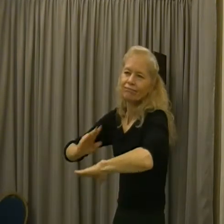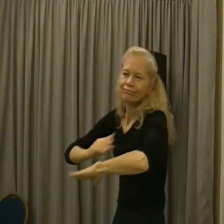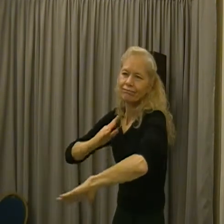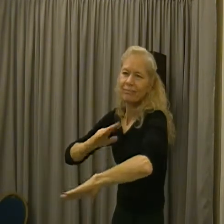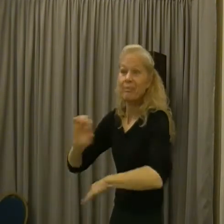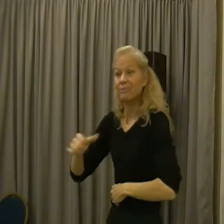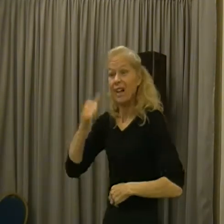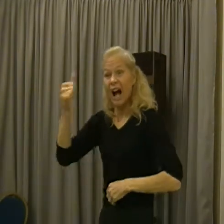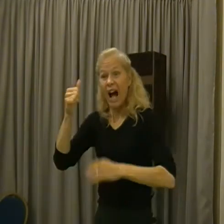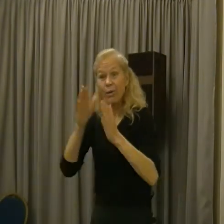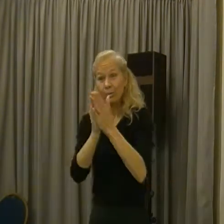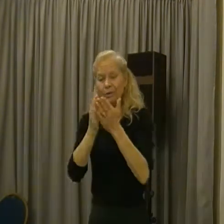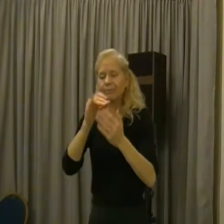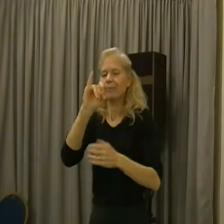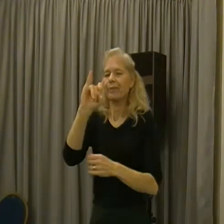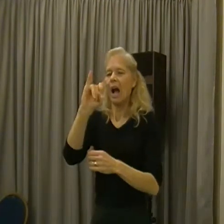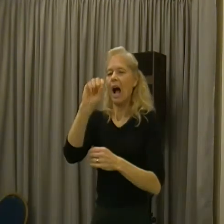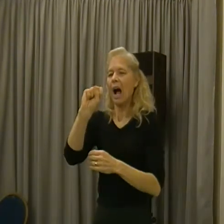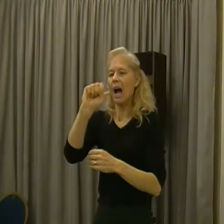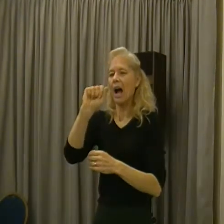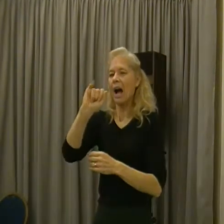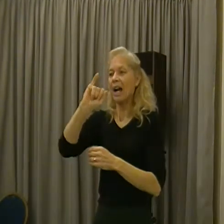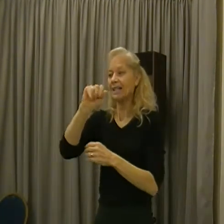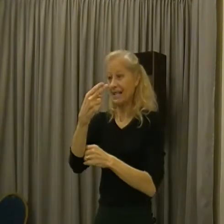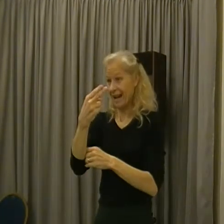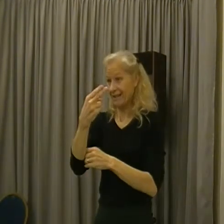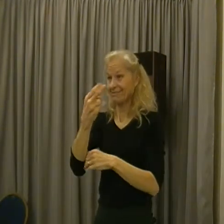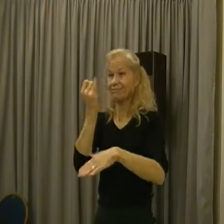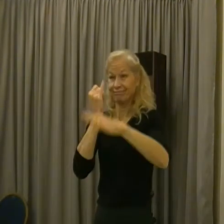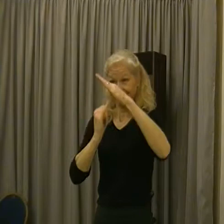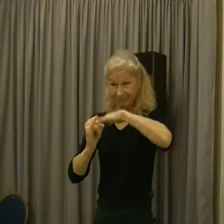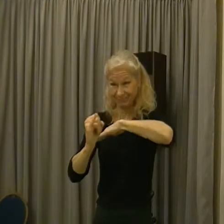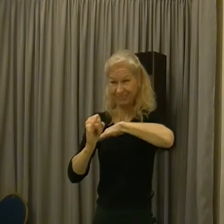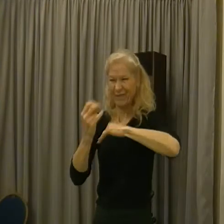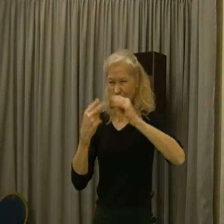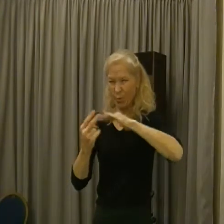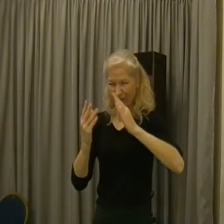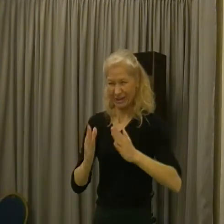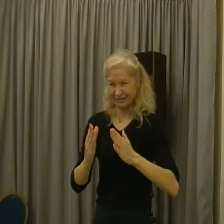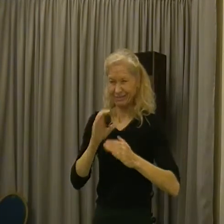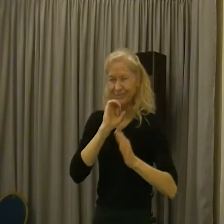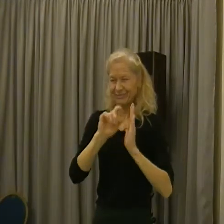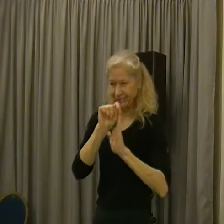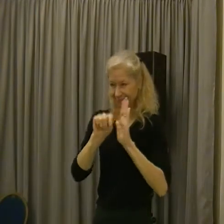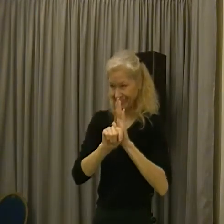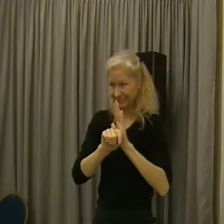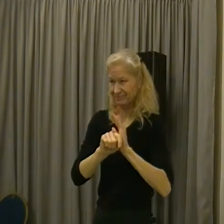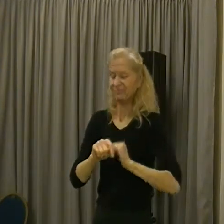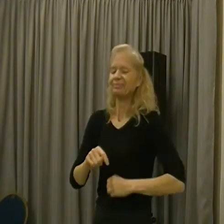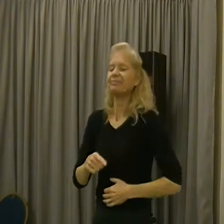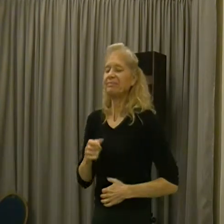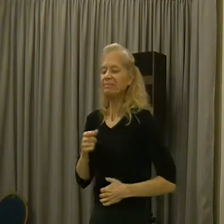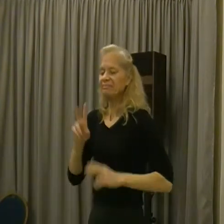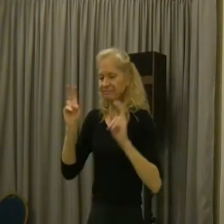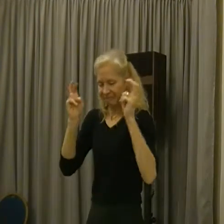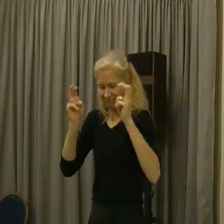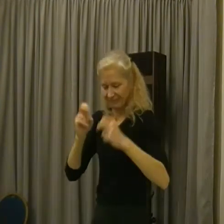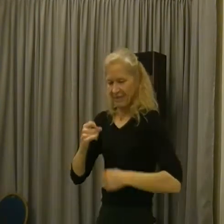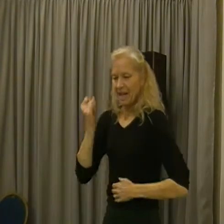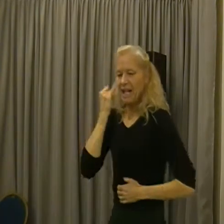Isaiah 32:17. The work of righteousness shall be peace. And the effect of righteousness, a quietness and